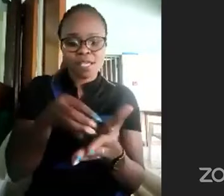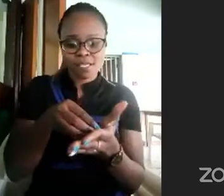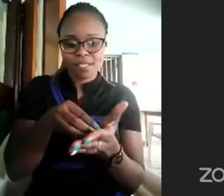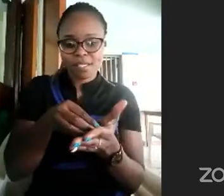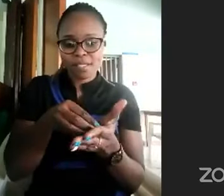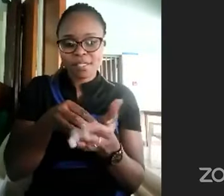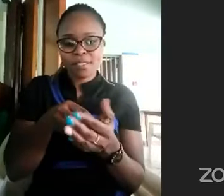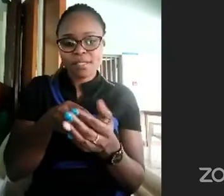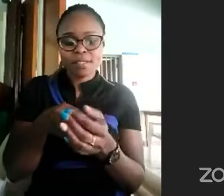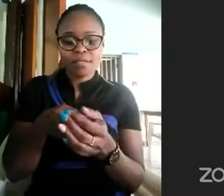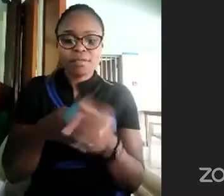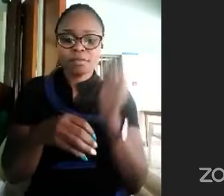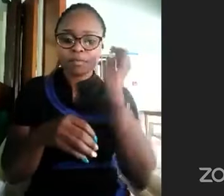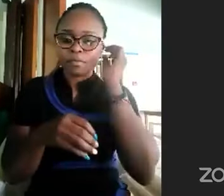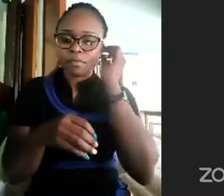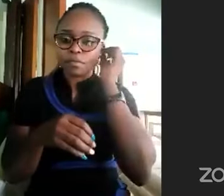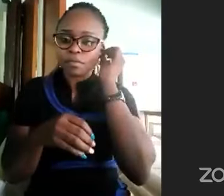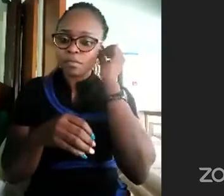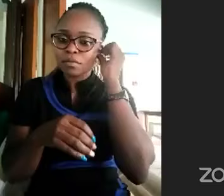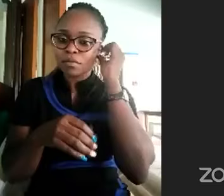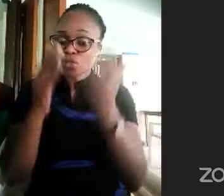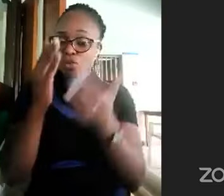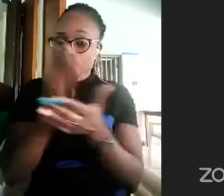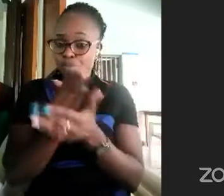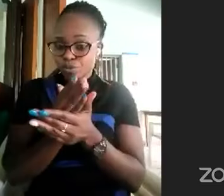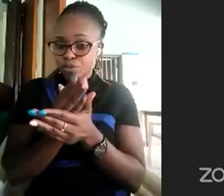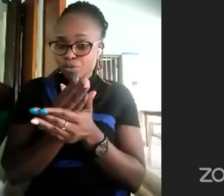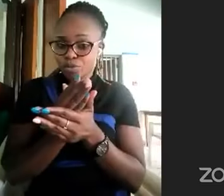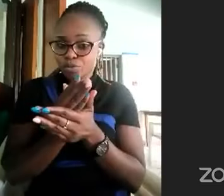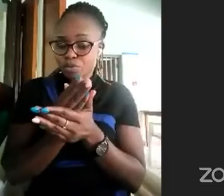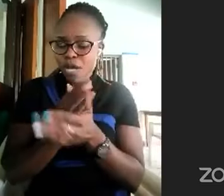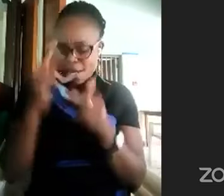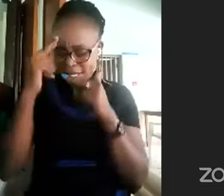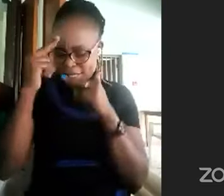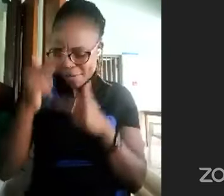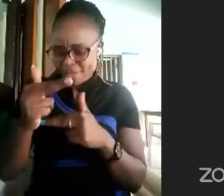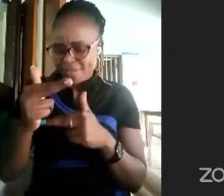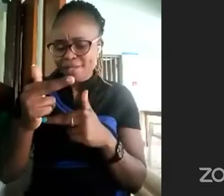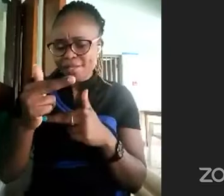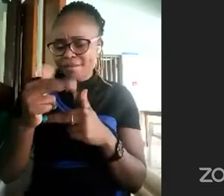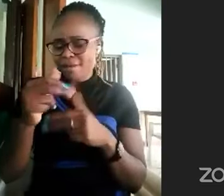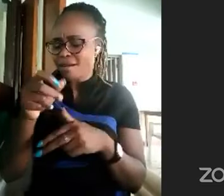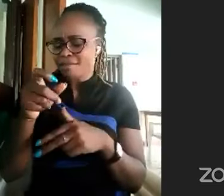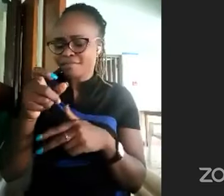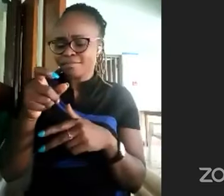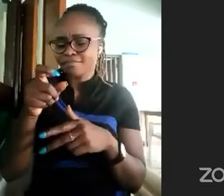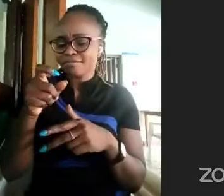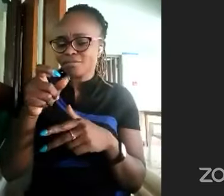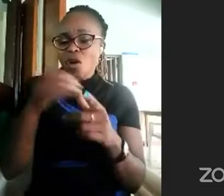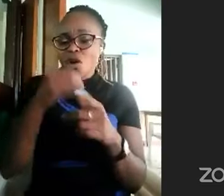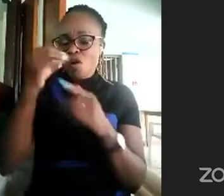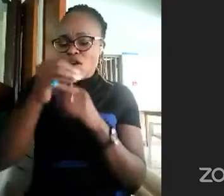So violation of right, this woman, his right will be violated. Thank you.